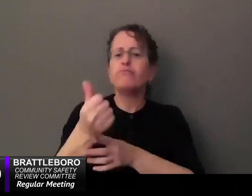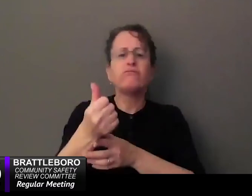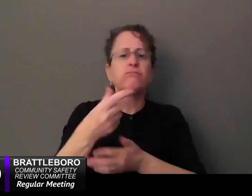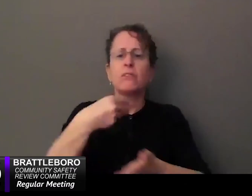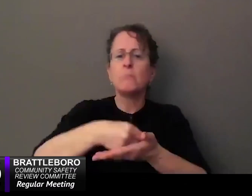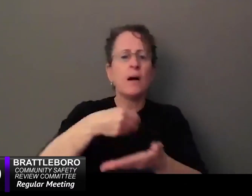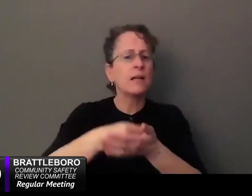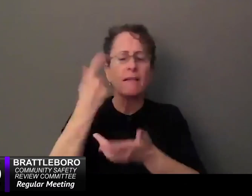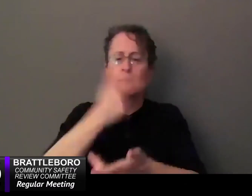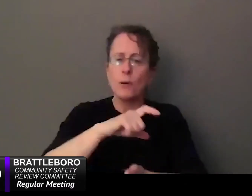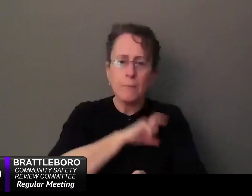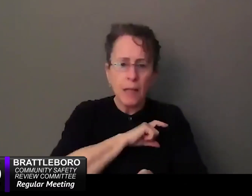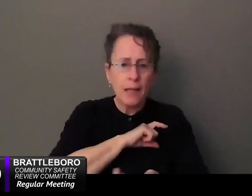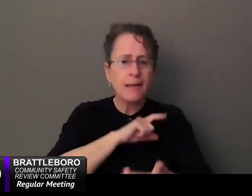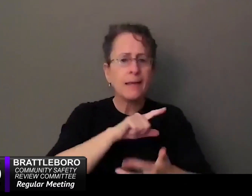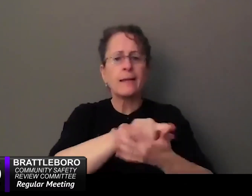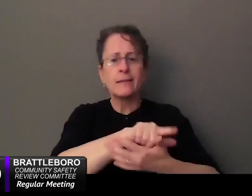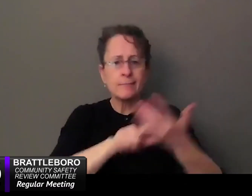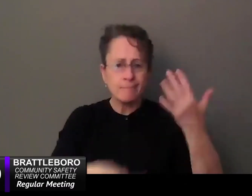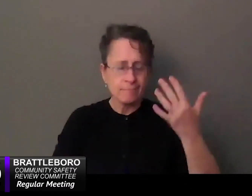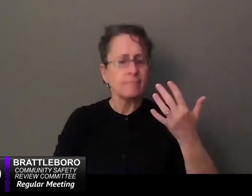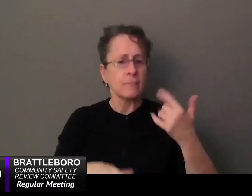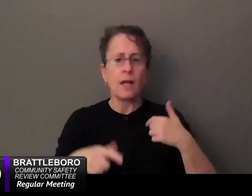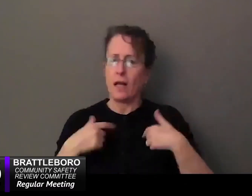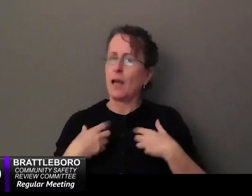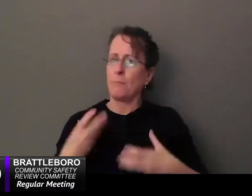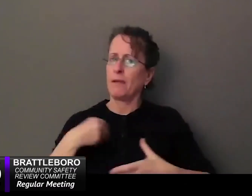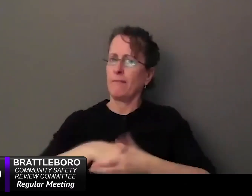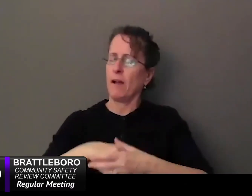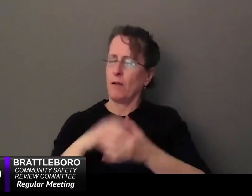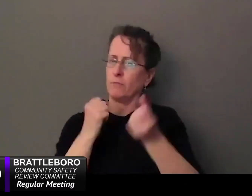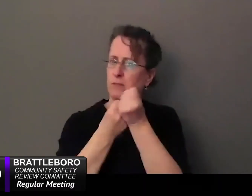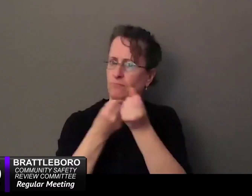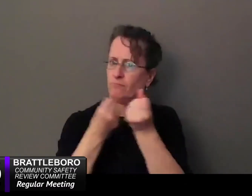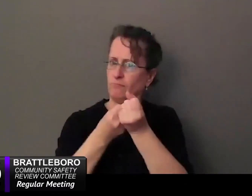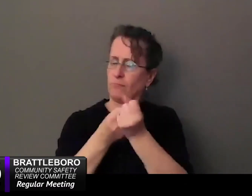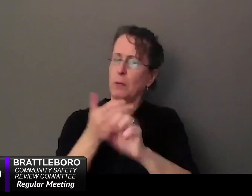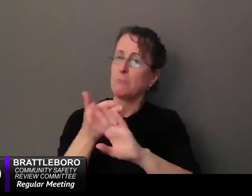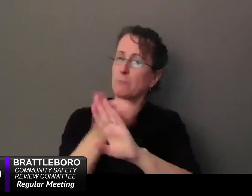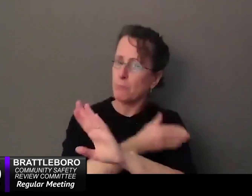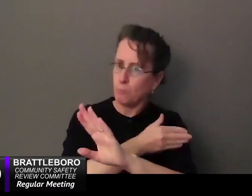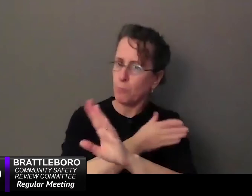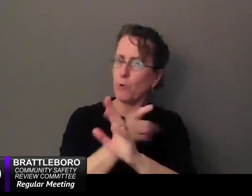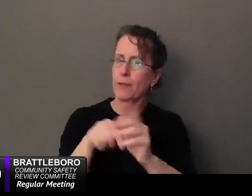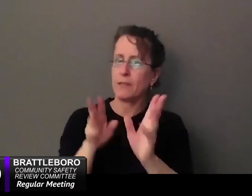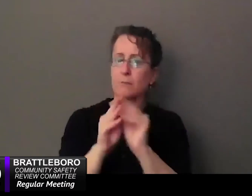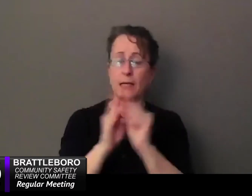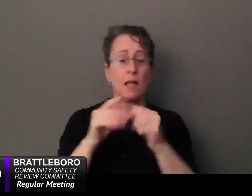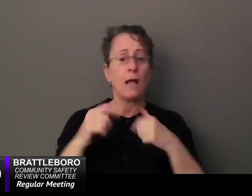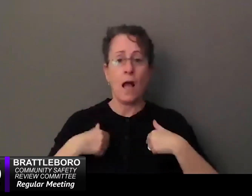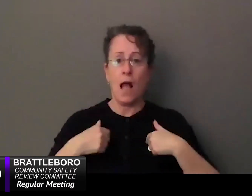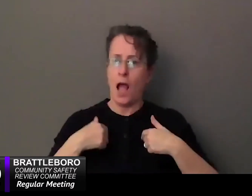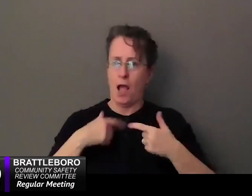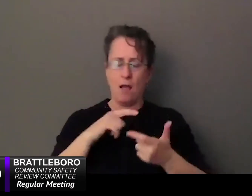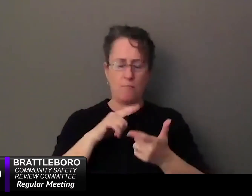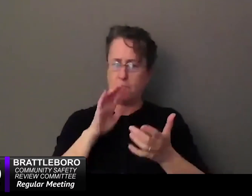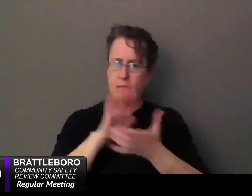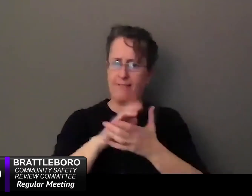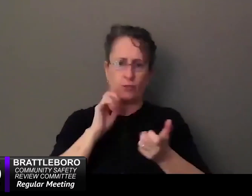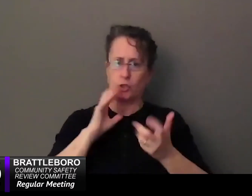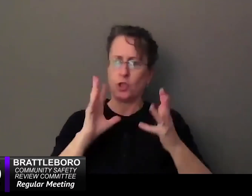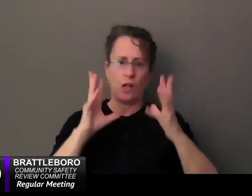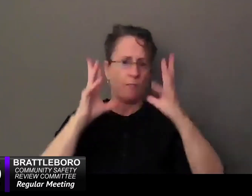efforts sort of alongside this particular meeting and leading up to this meeting. I'm a prison abolitionist, and I